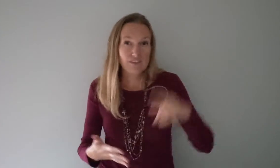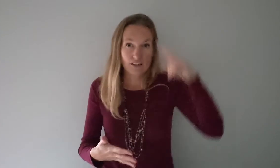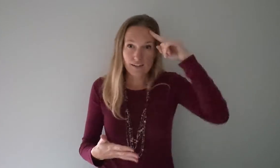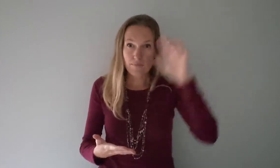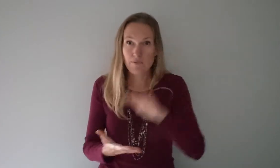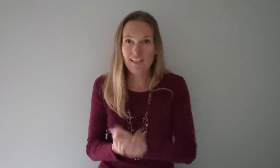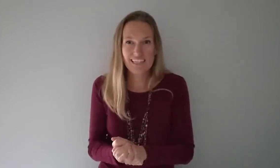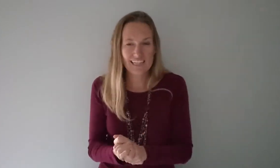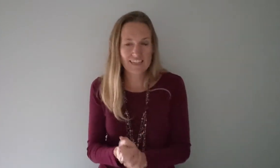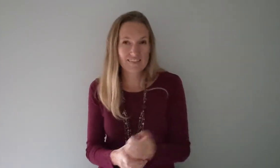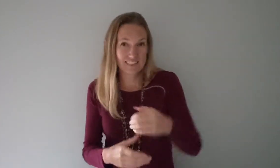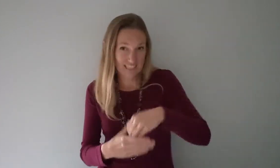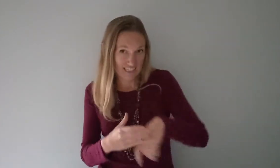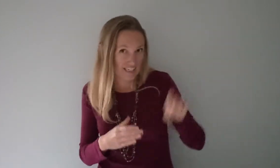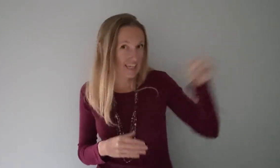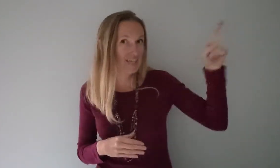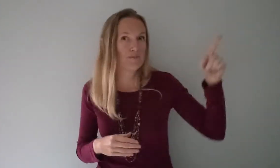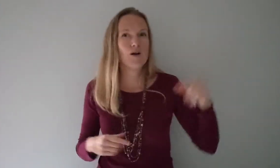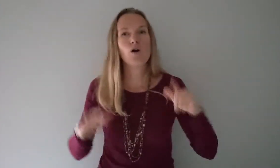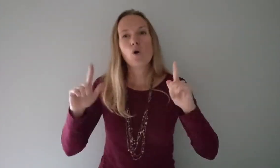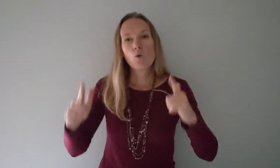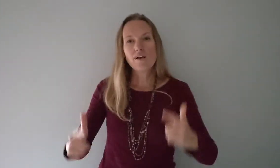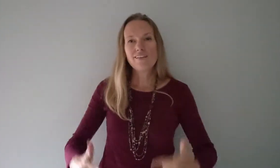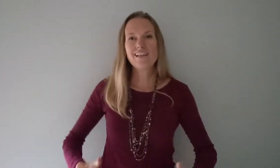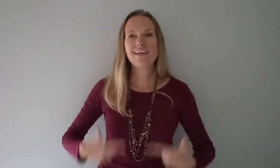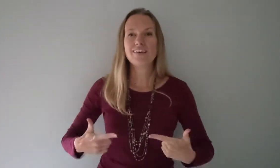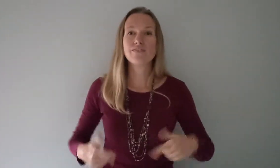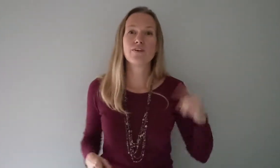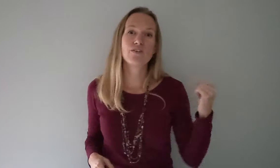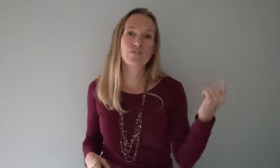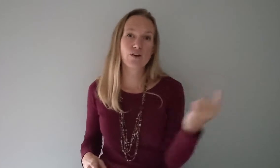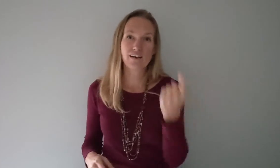Whoever believes in him will live forever.